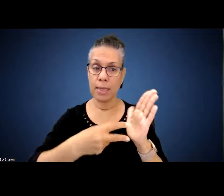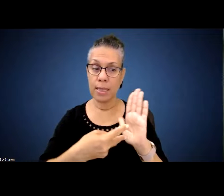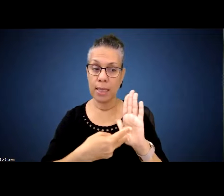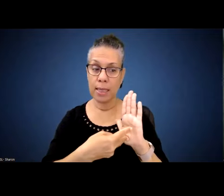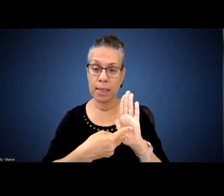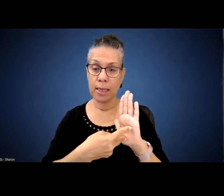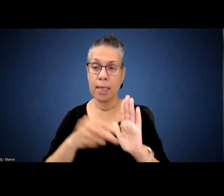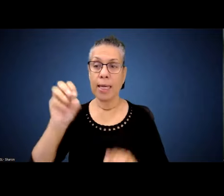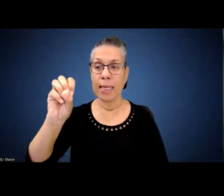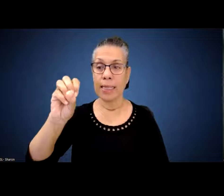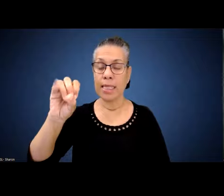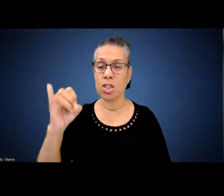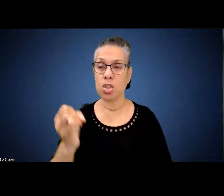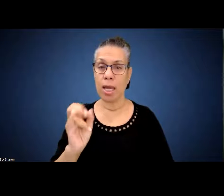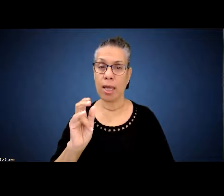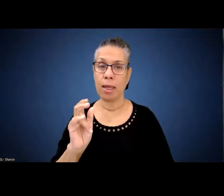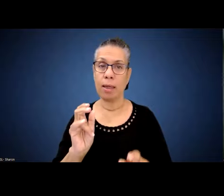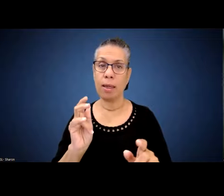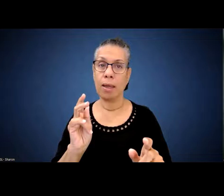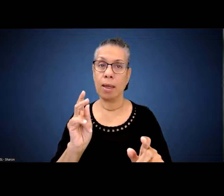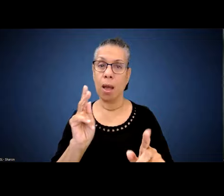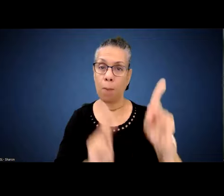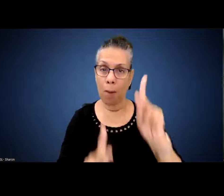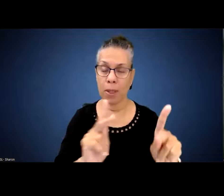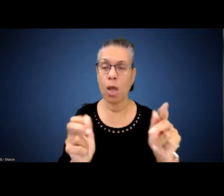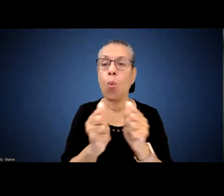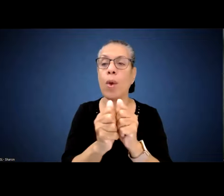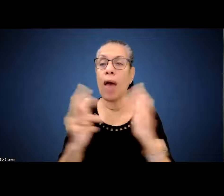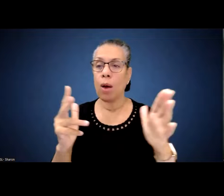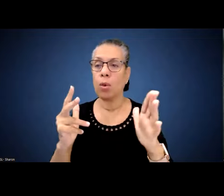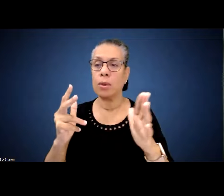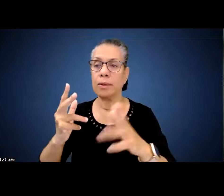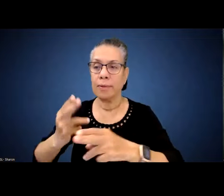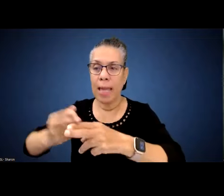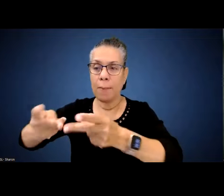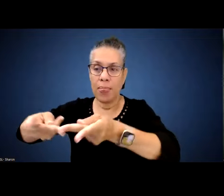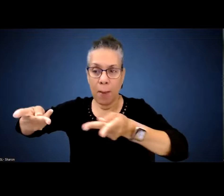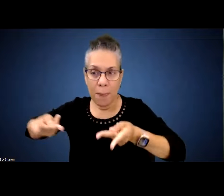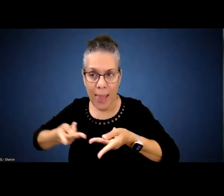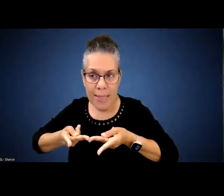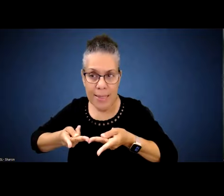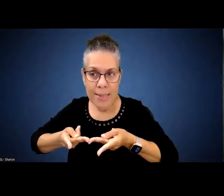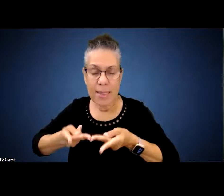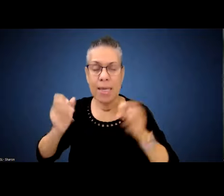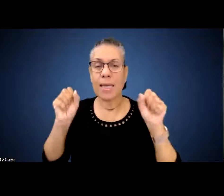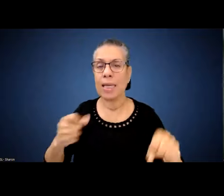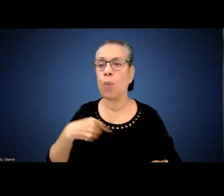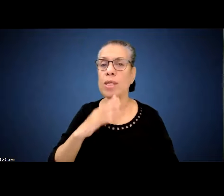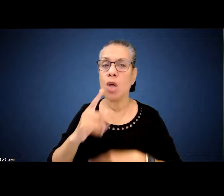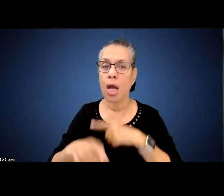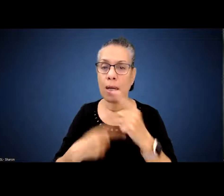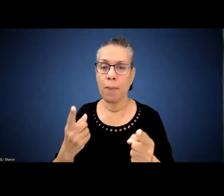an EJ population without being hooked to place? Like, can we formulate some way to speak of